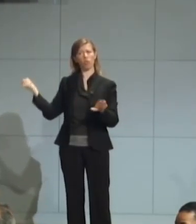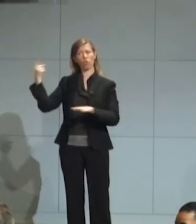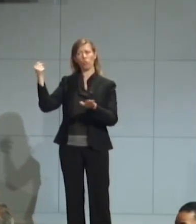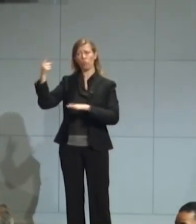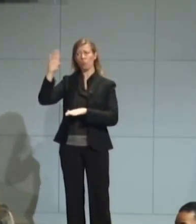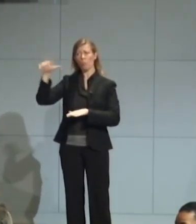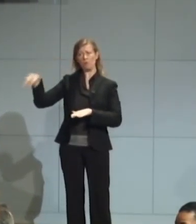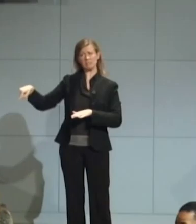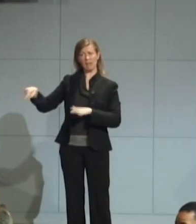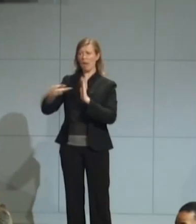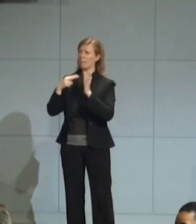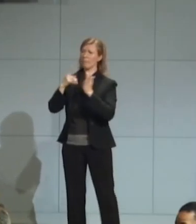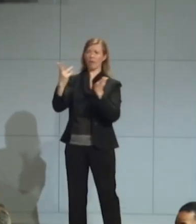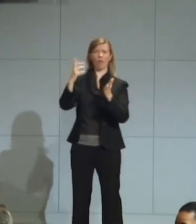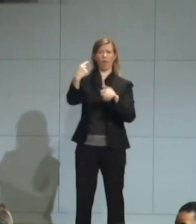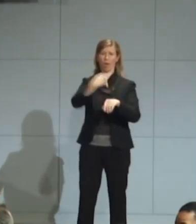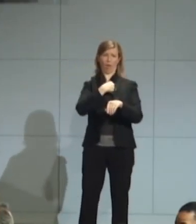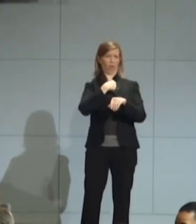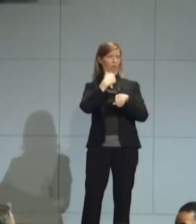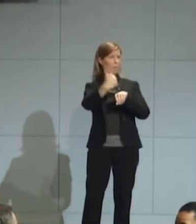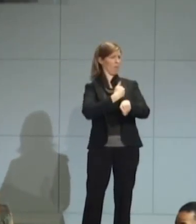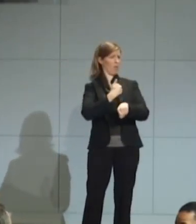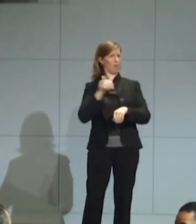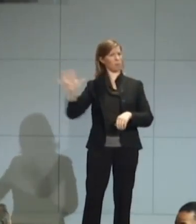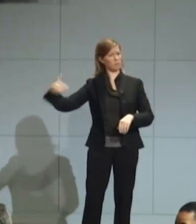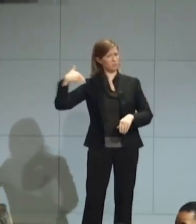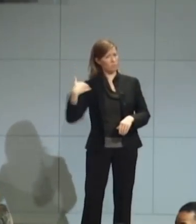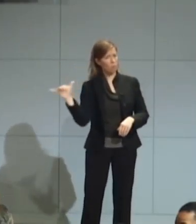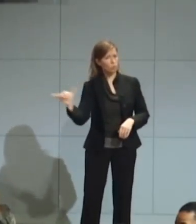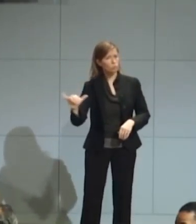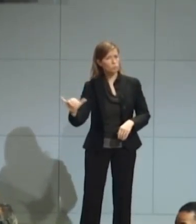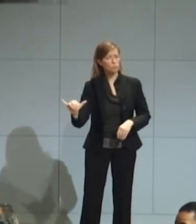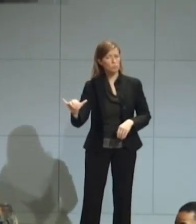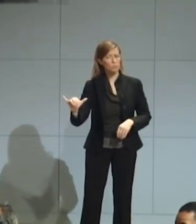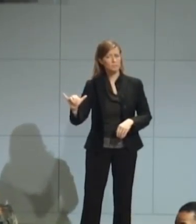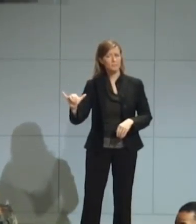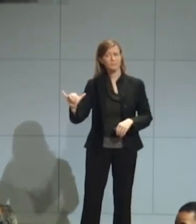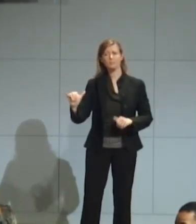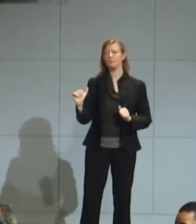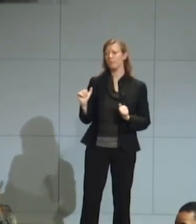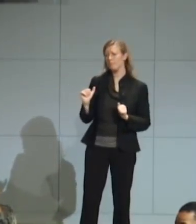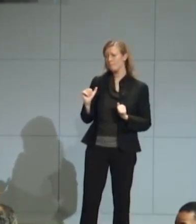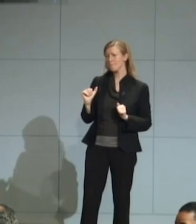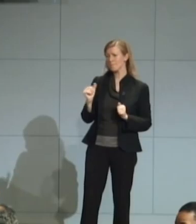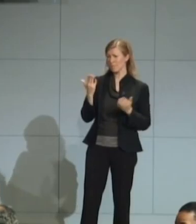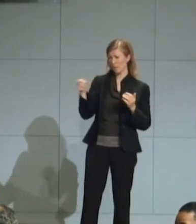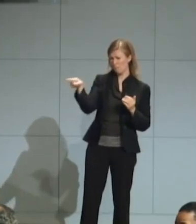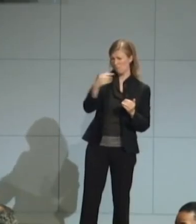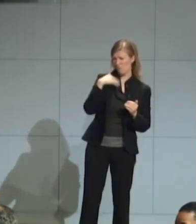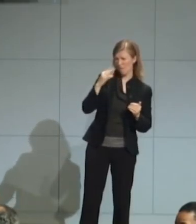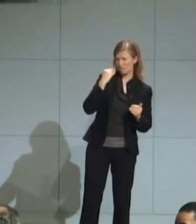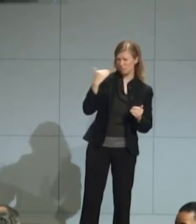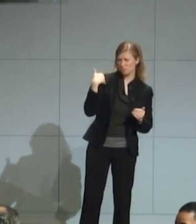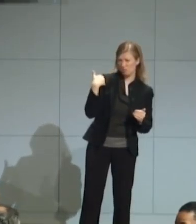Jeff said. His version was quite a bit more R-rated, but what he said was hashtag go F